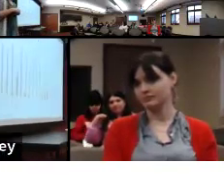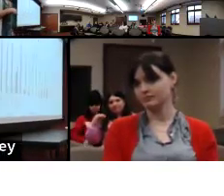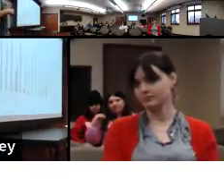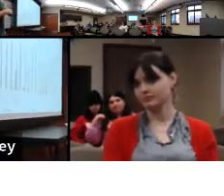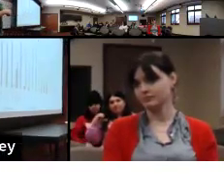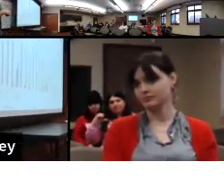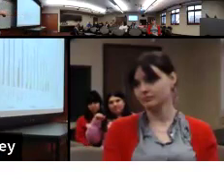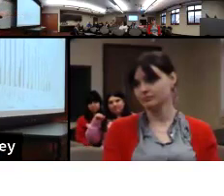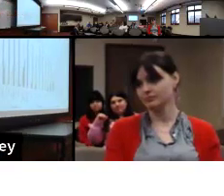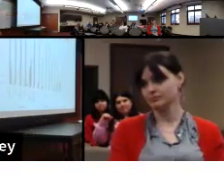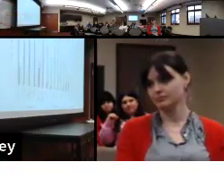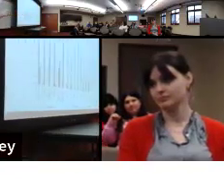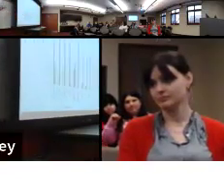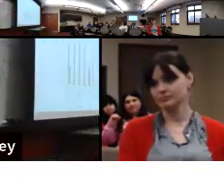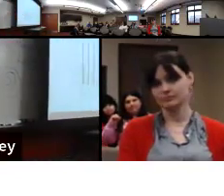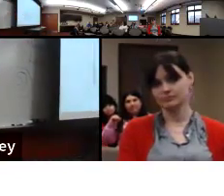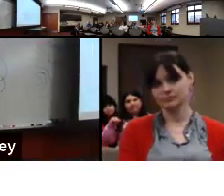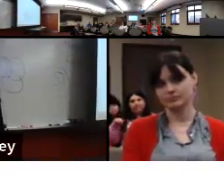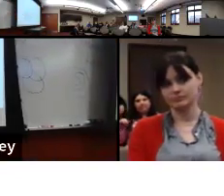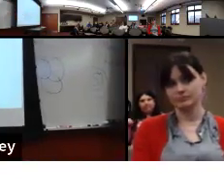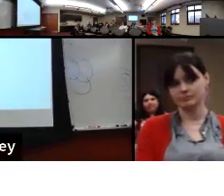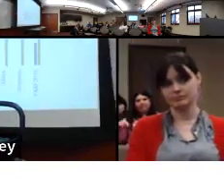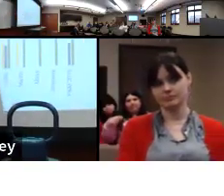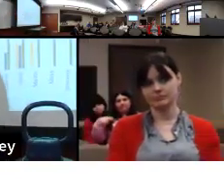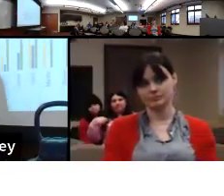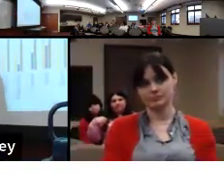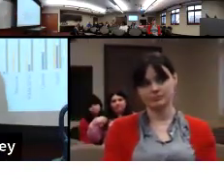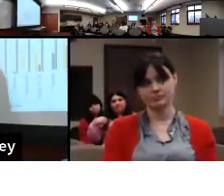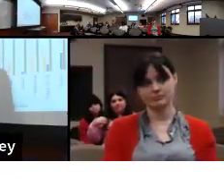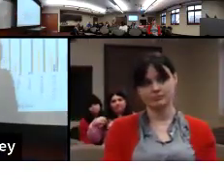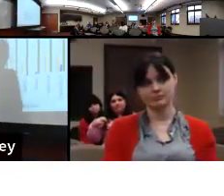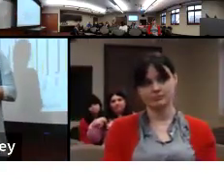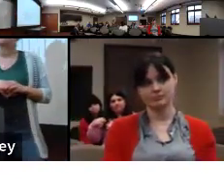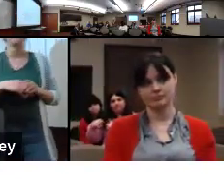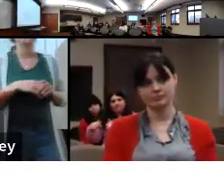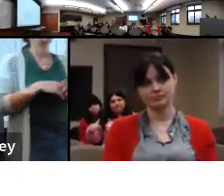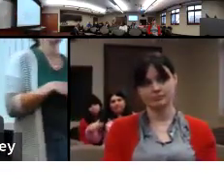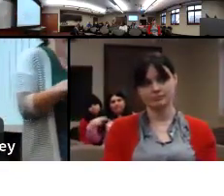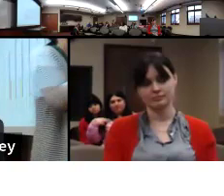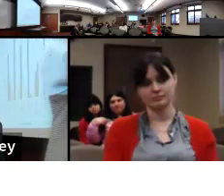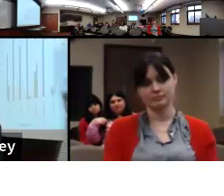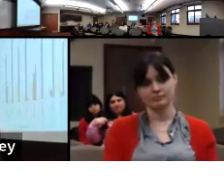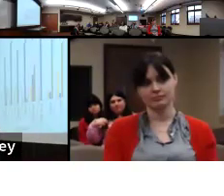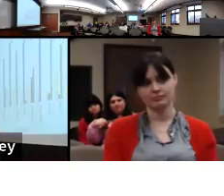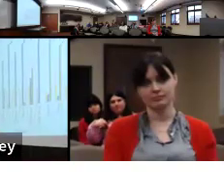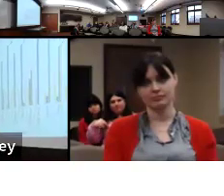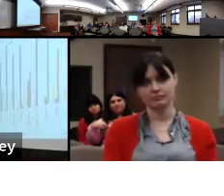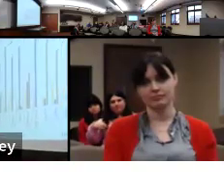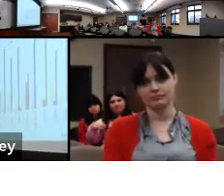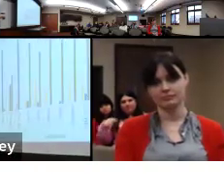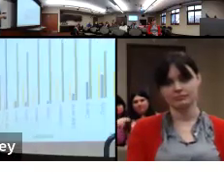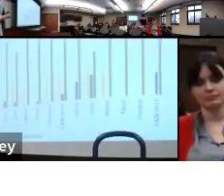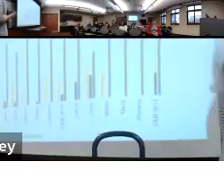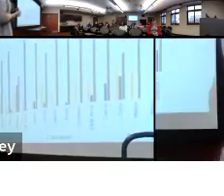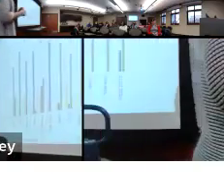most of these measures. So it's not, you know, it's not that it's entirely impossible, I guess, at least not on a task as this